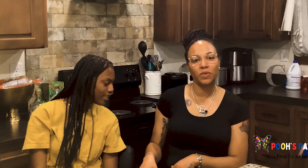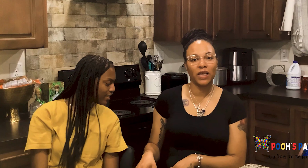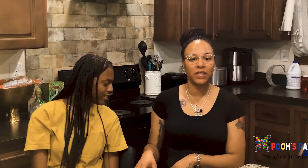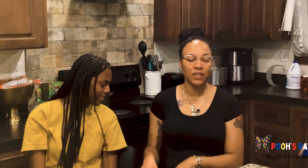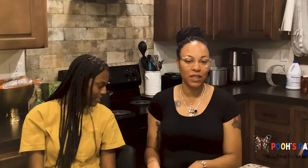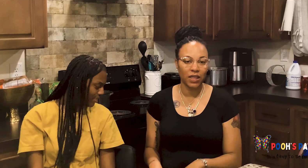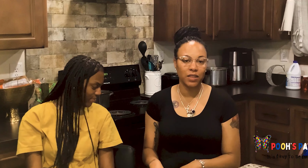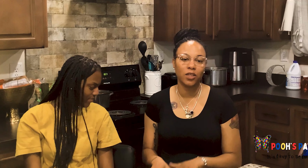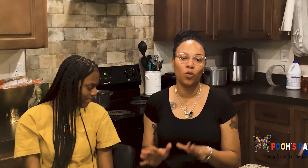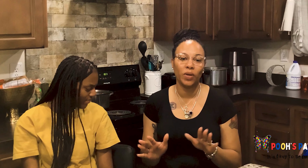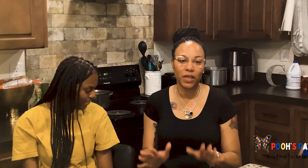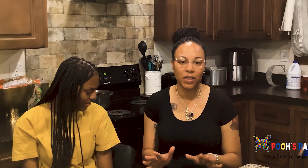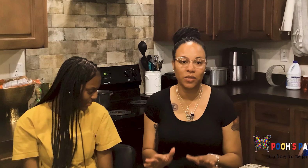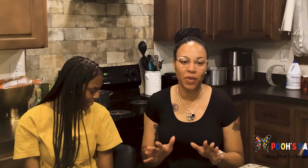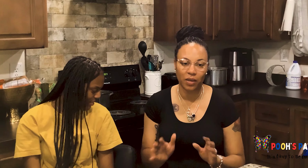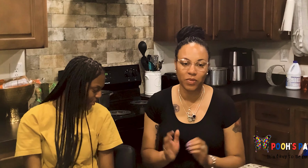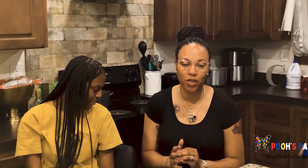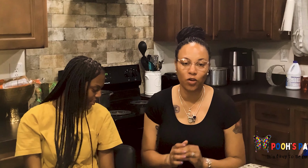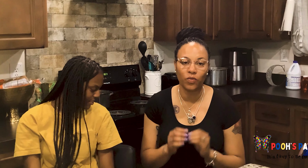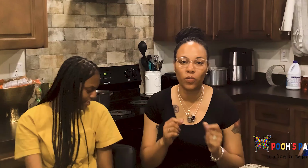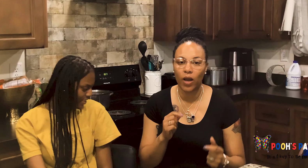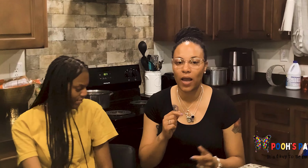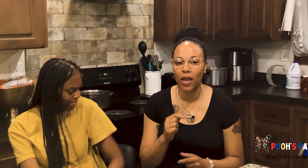get to Z. So please, ma'am, sir, rewind